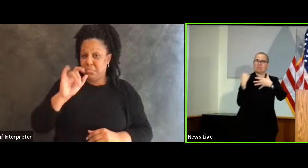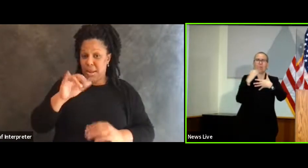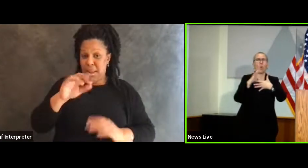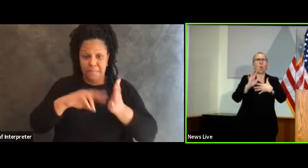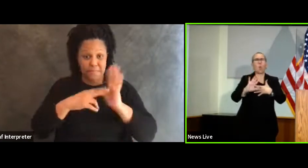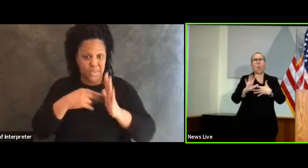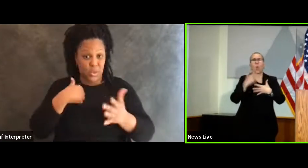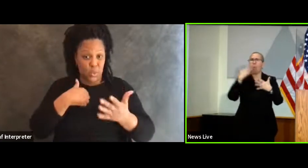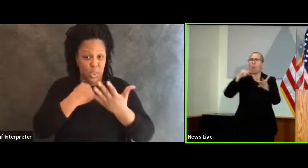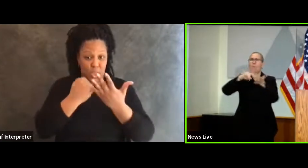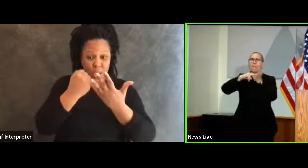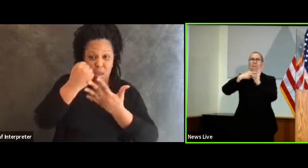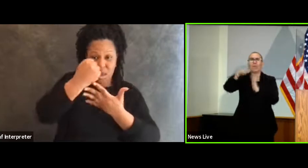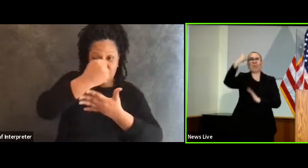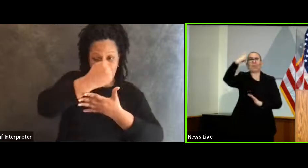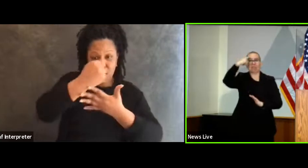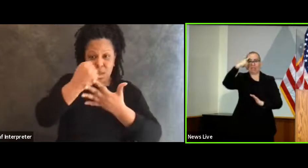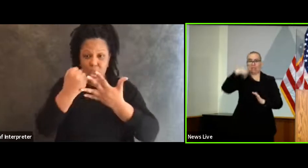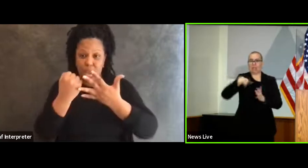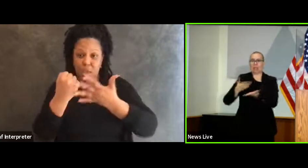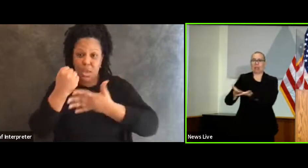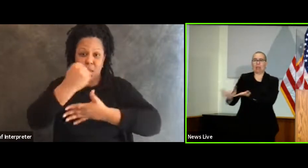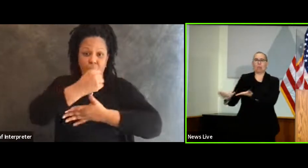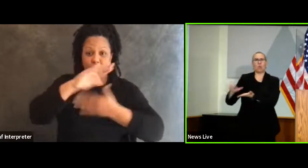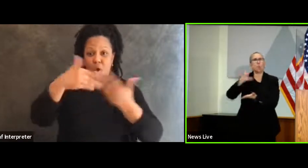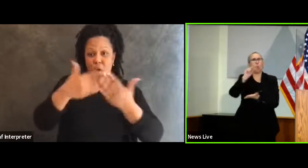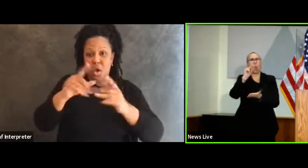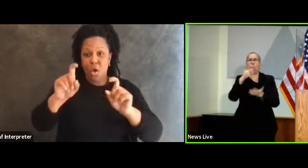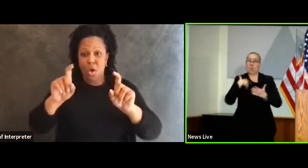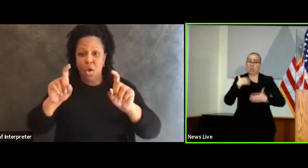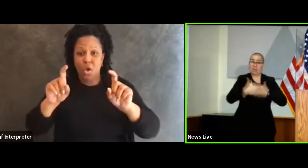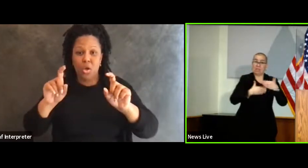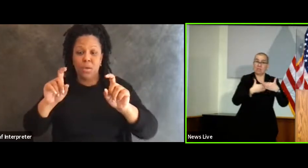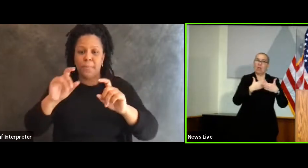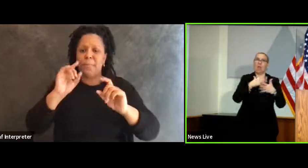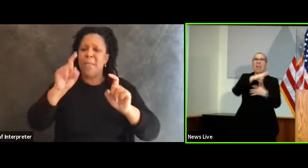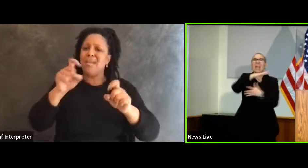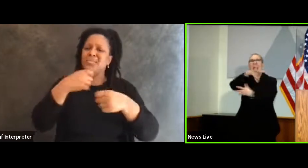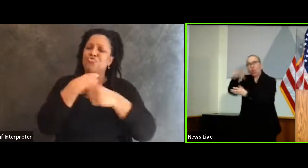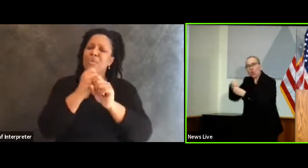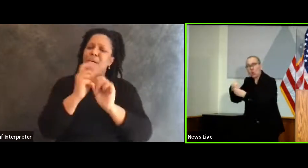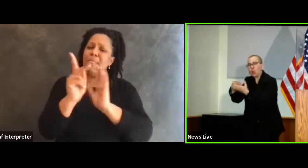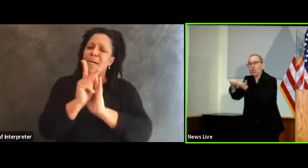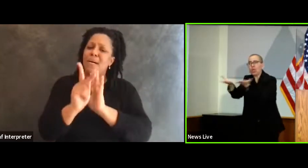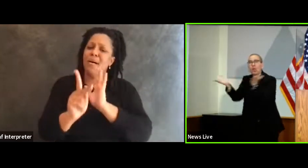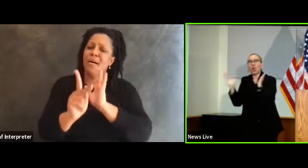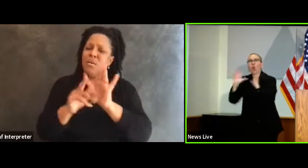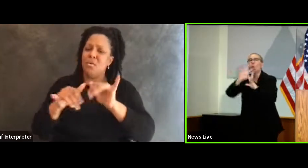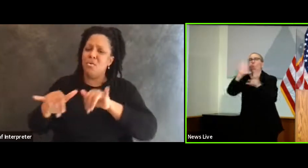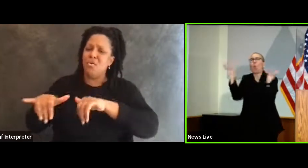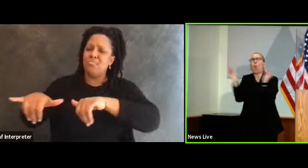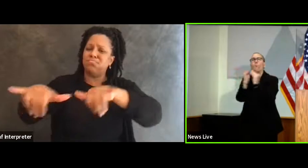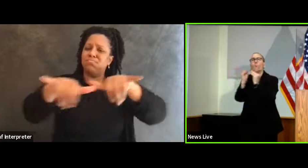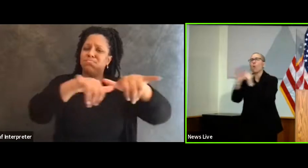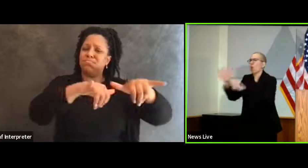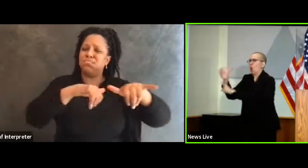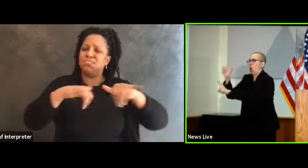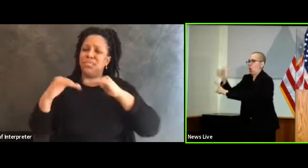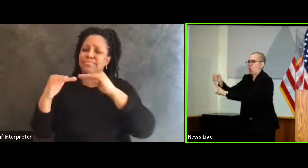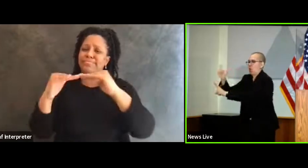policy frame where you don't have people at the end of the line. And what